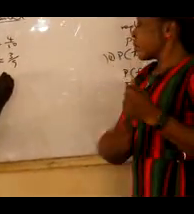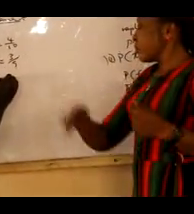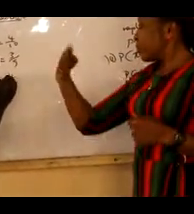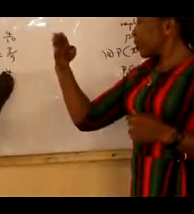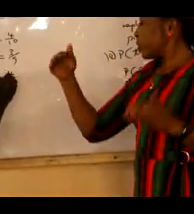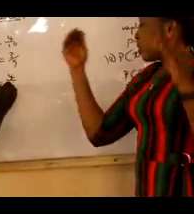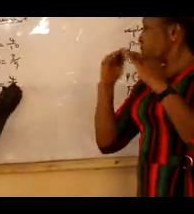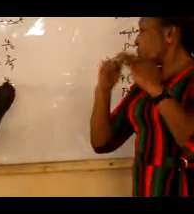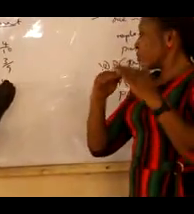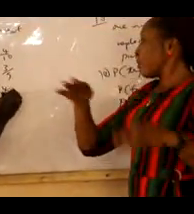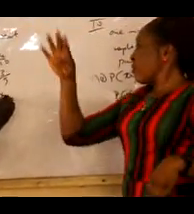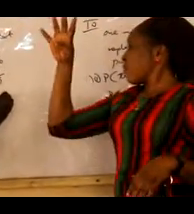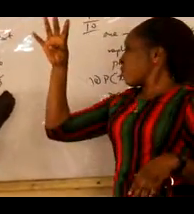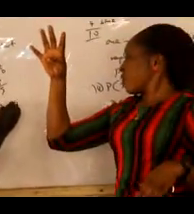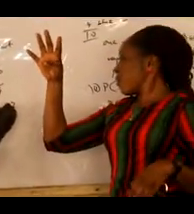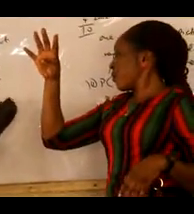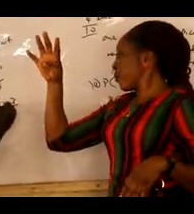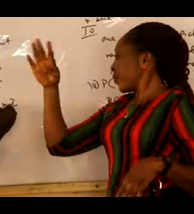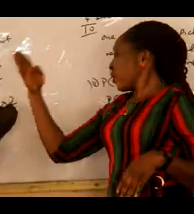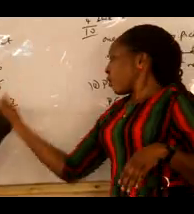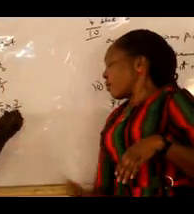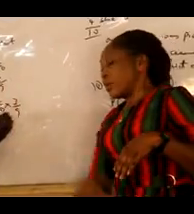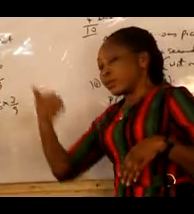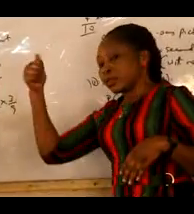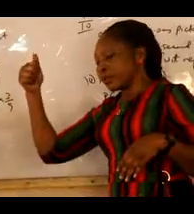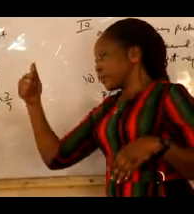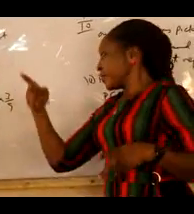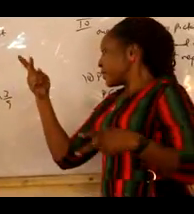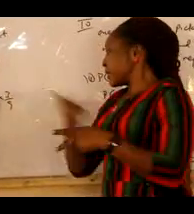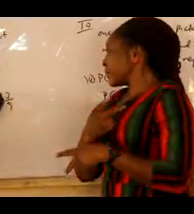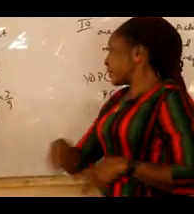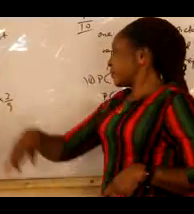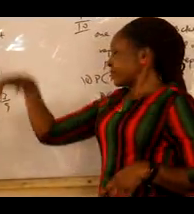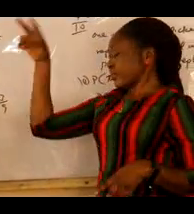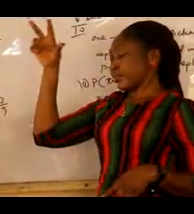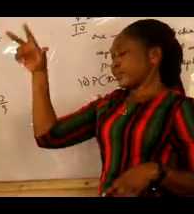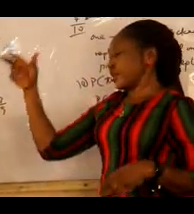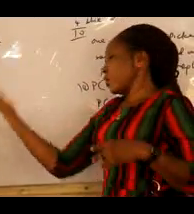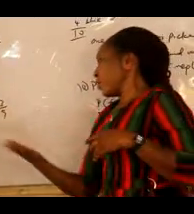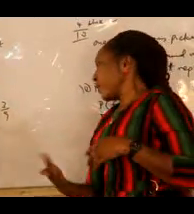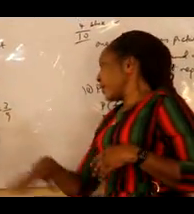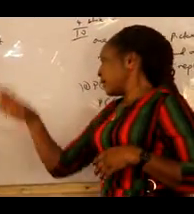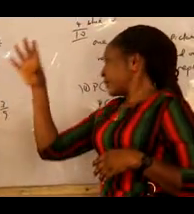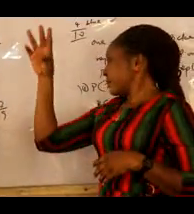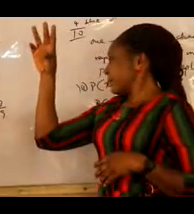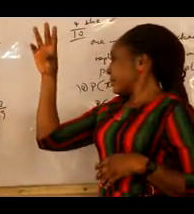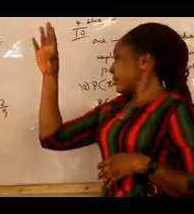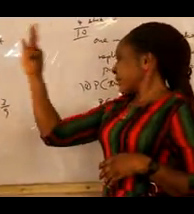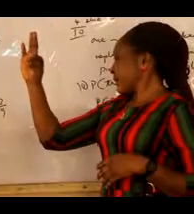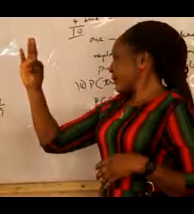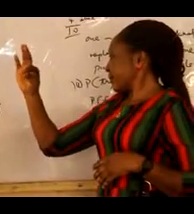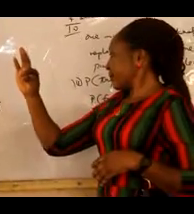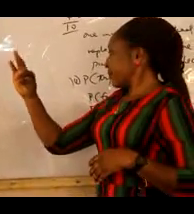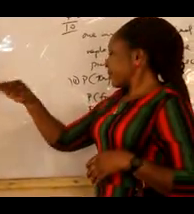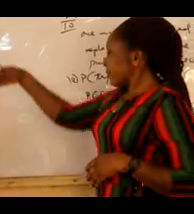equals 4 over 10 followed by 3 over 9. 4 times 3 is 12. 9 times